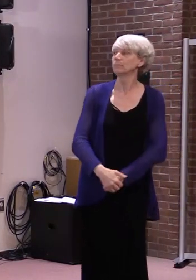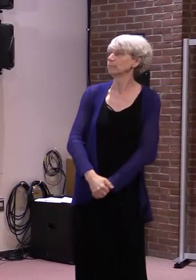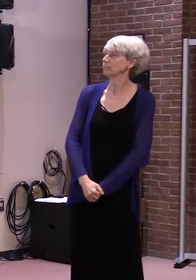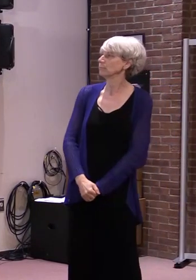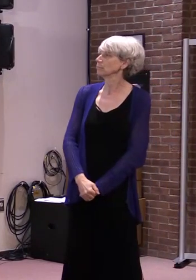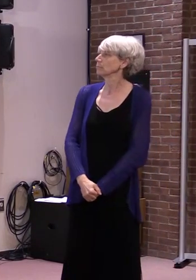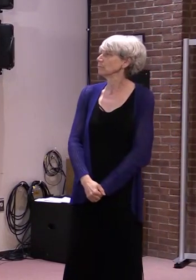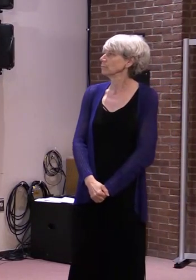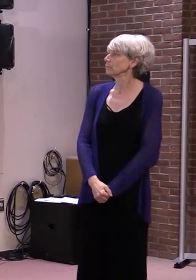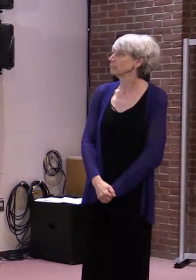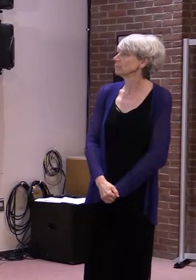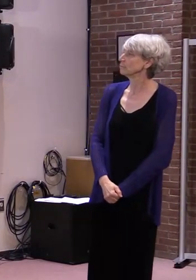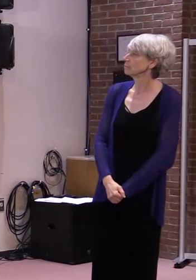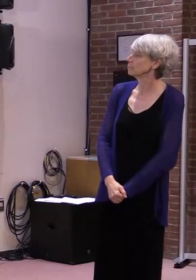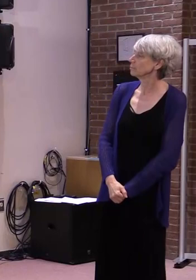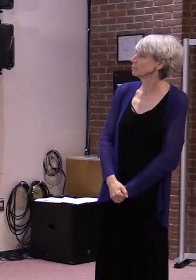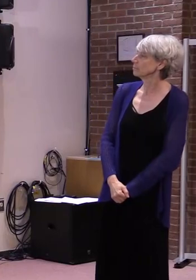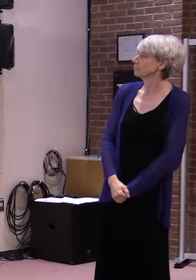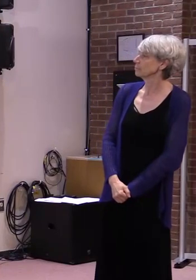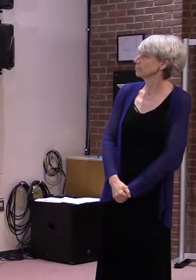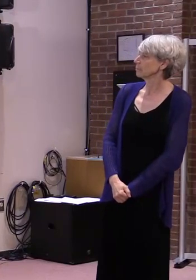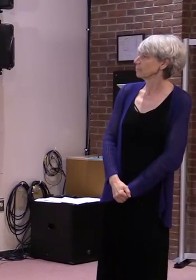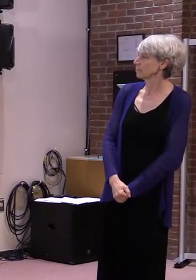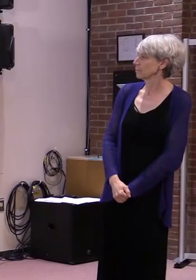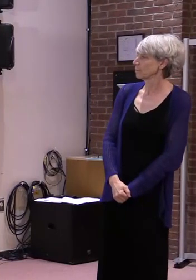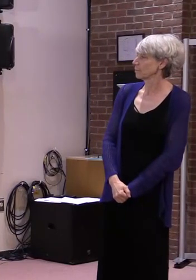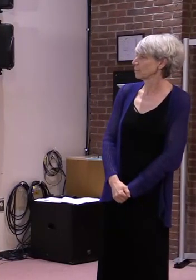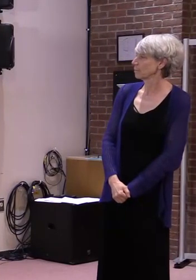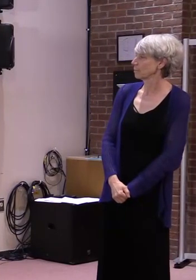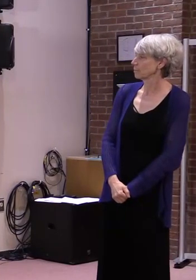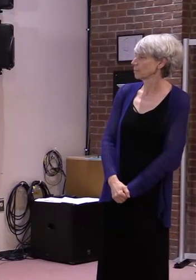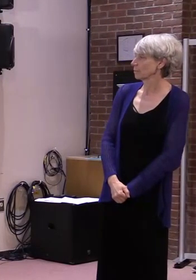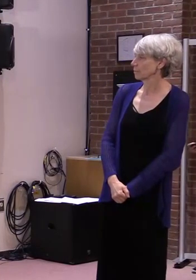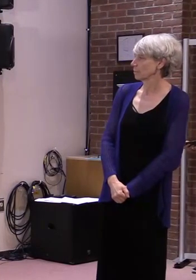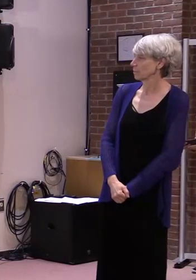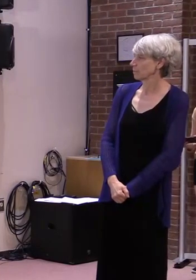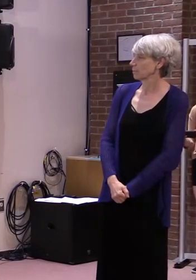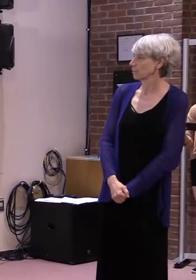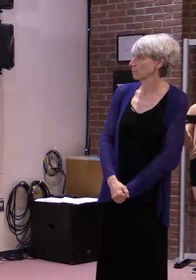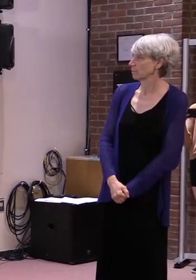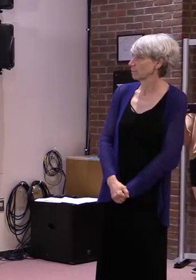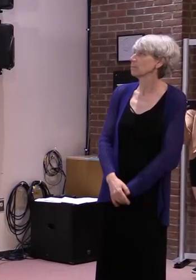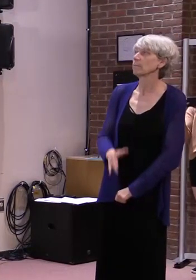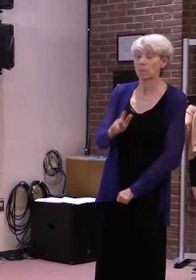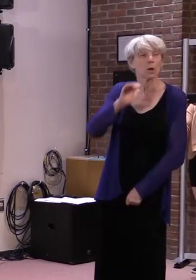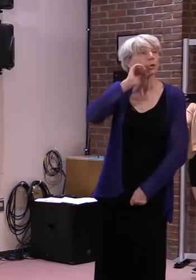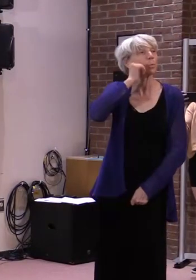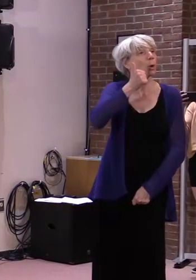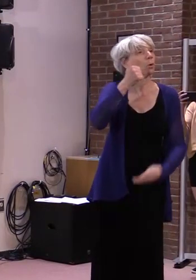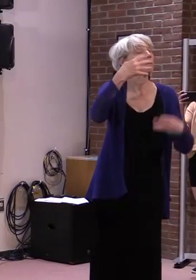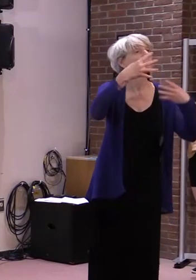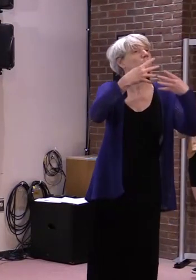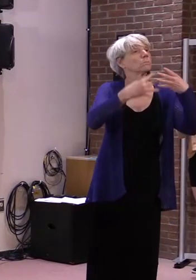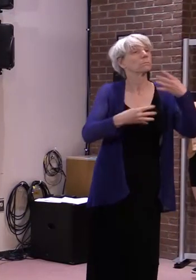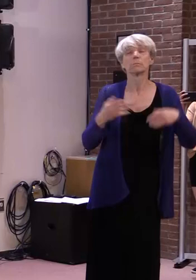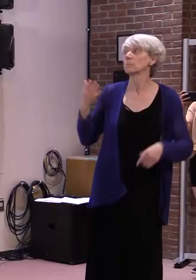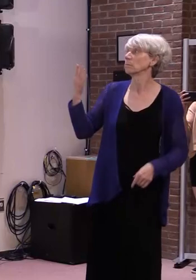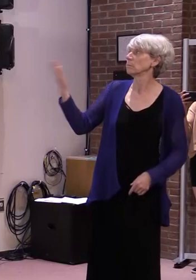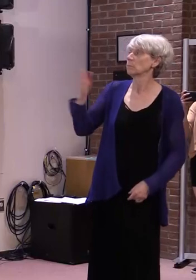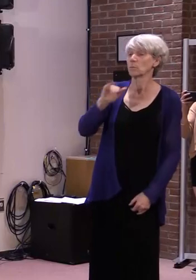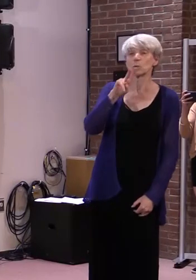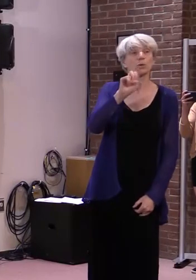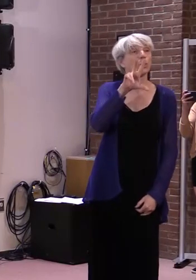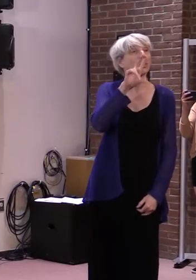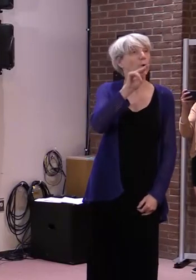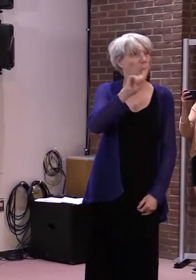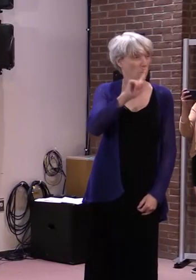Webstersville, Springfield Federal Qualified Health Center. Tomorrow, June 30th,